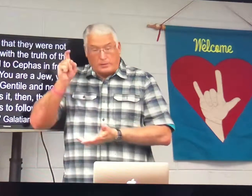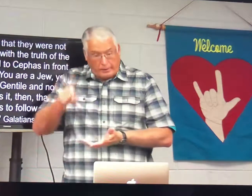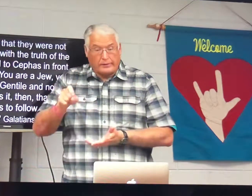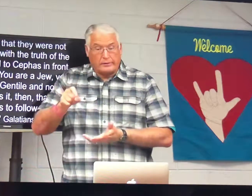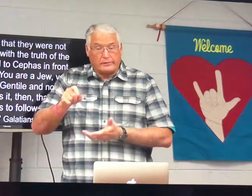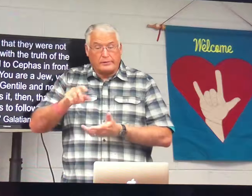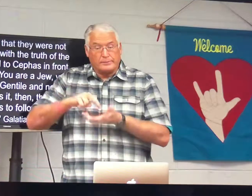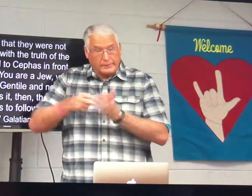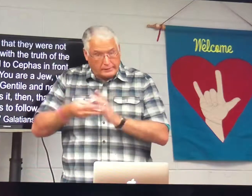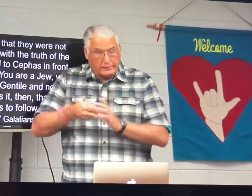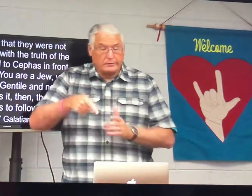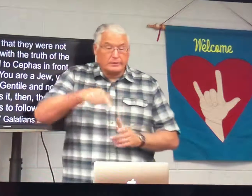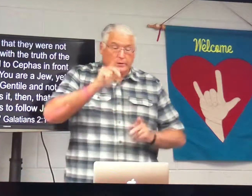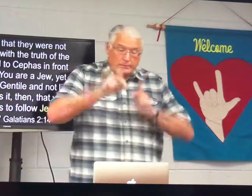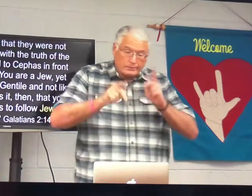in front.